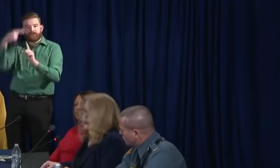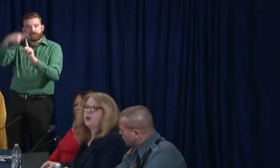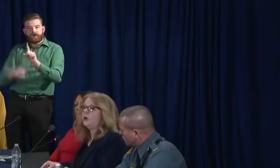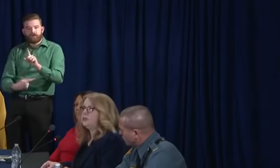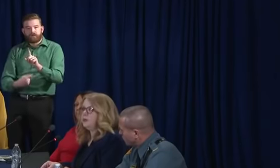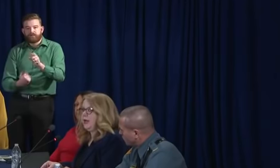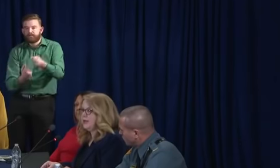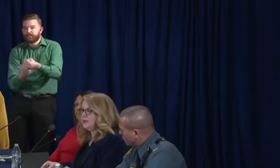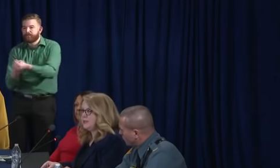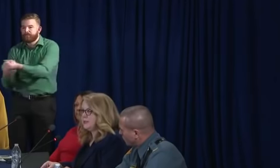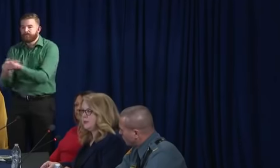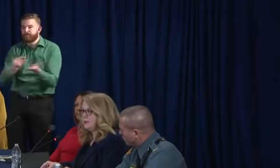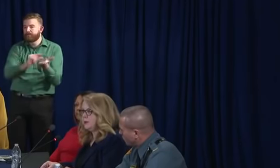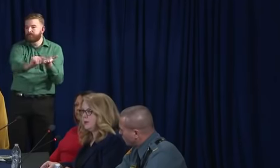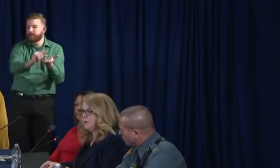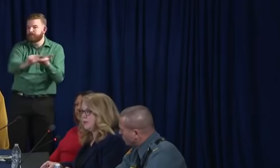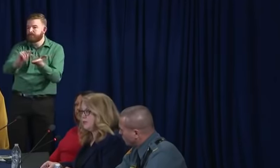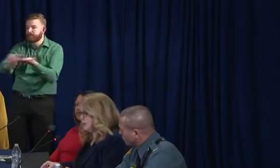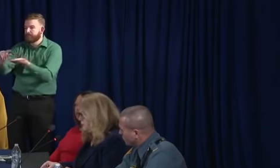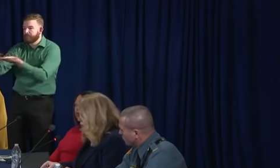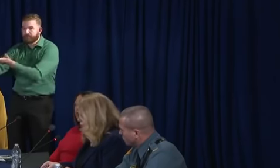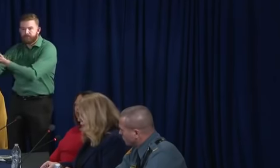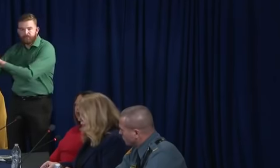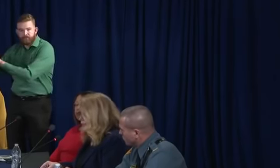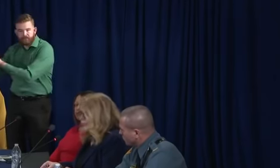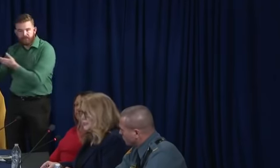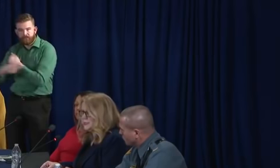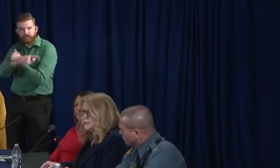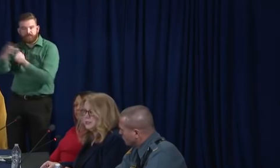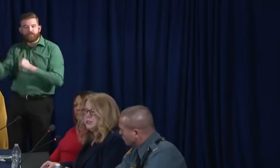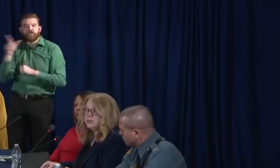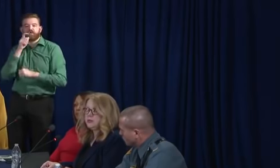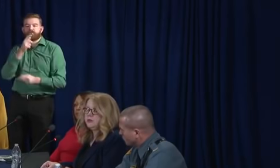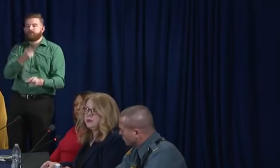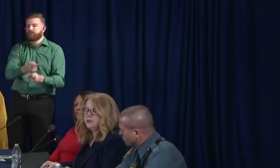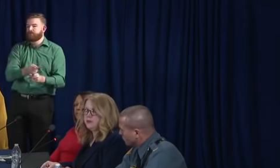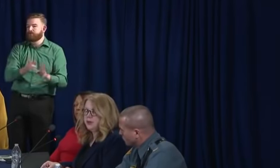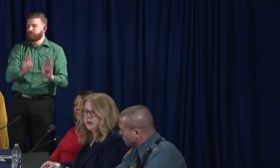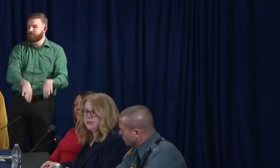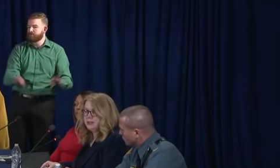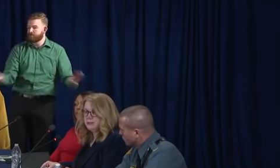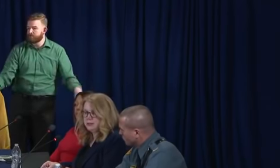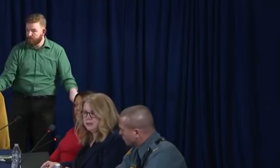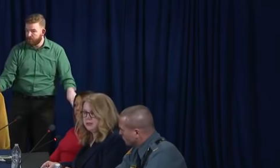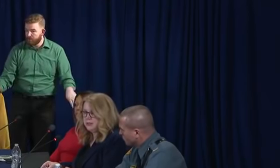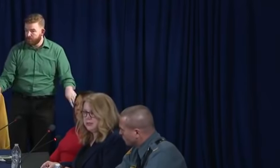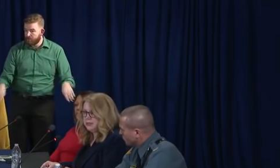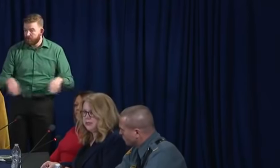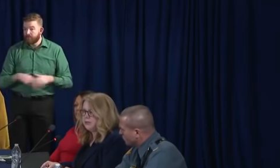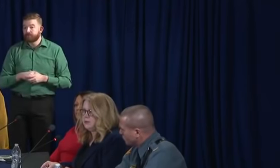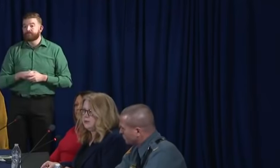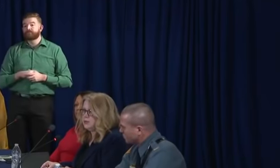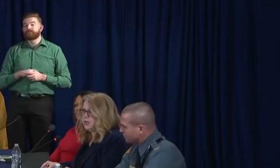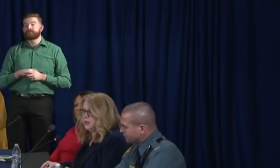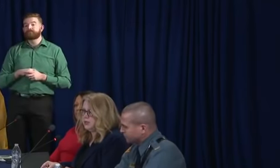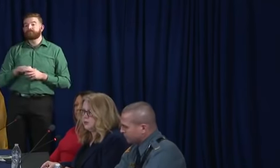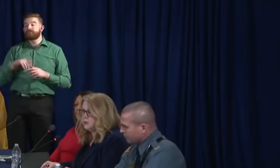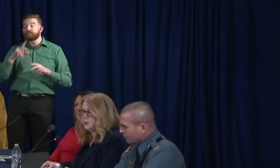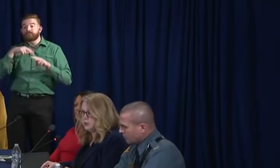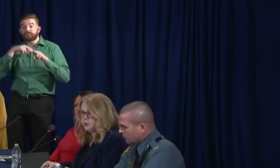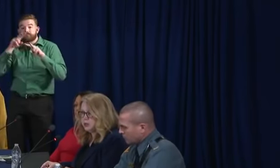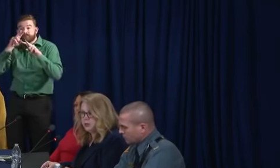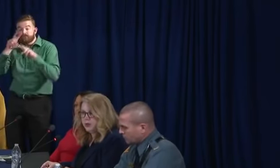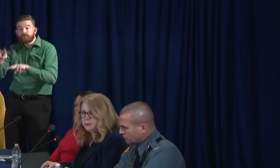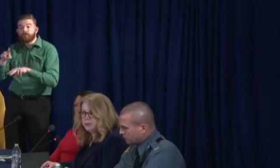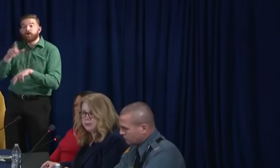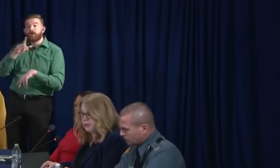We are going to pay in our subsidy program based on enrollment, not attendance, so that those providers get the money that they need, even if a child who